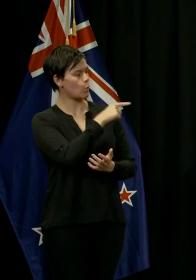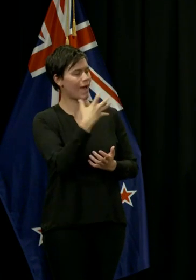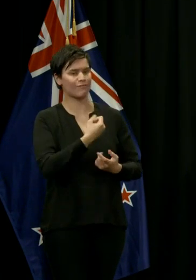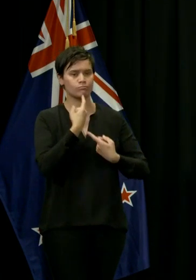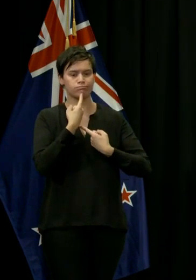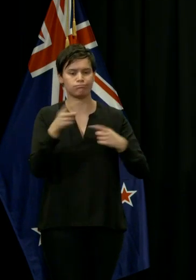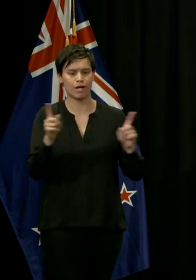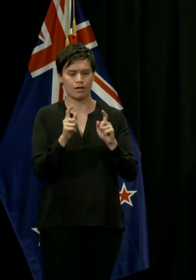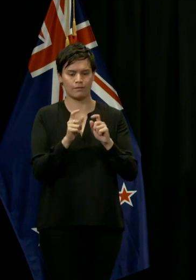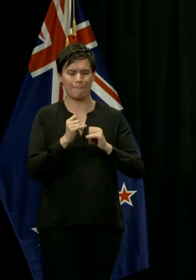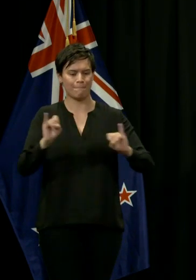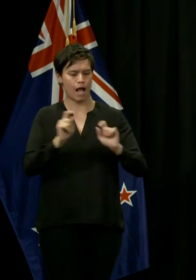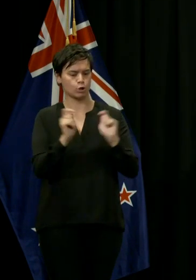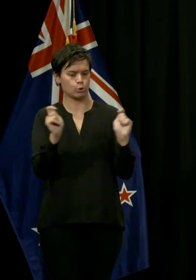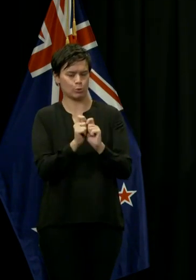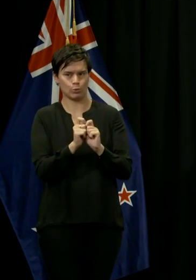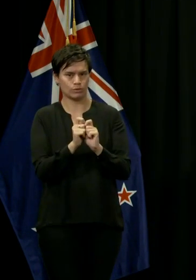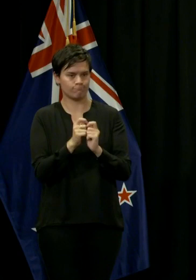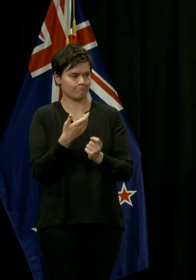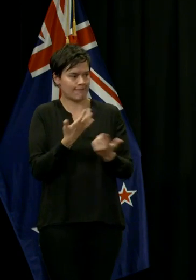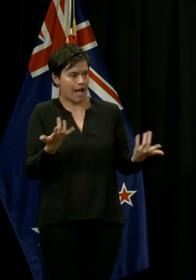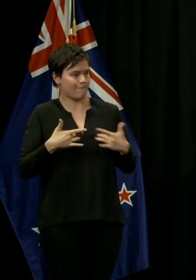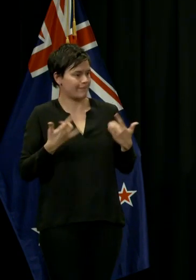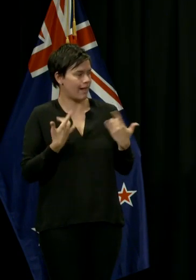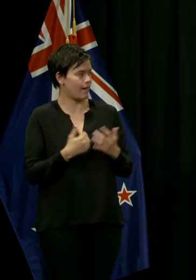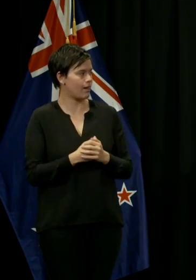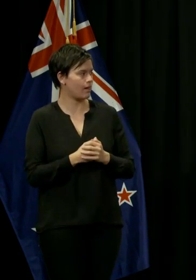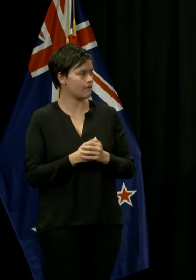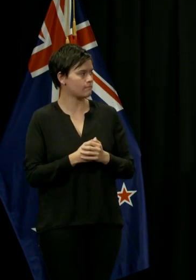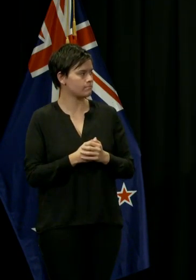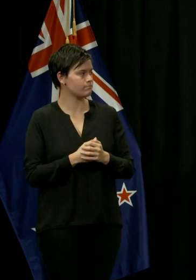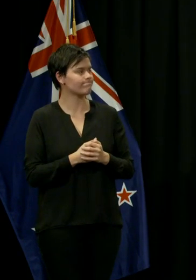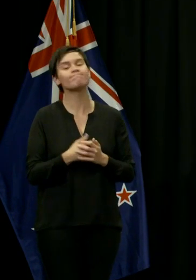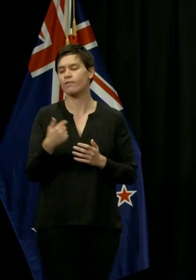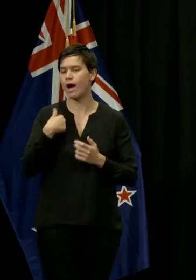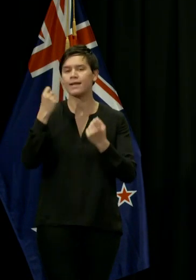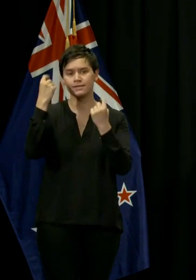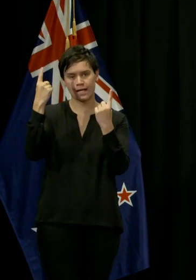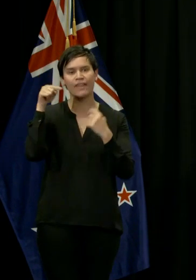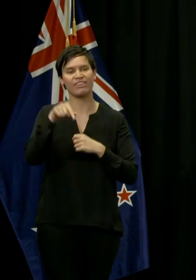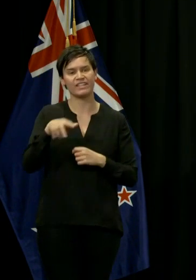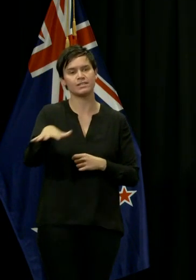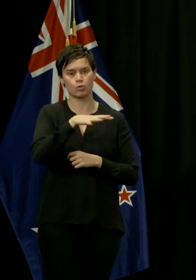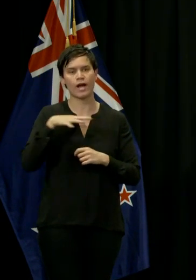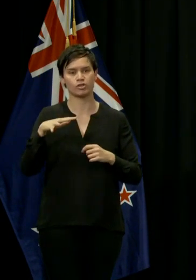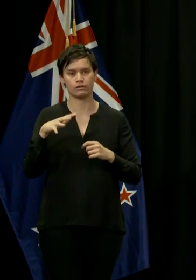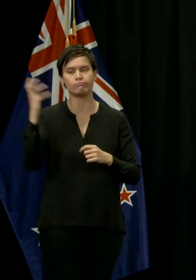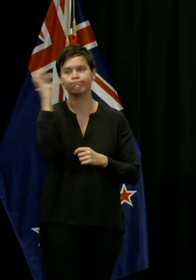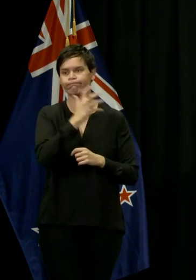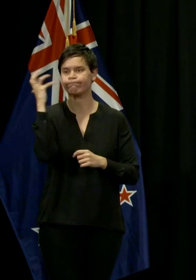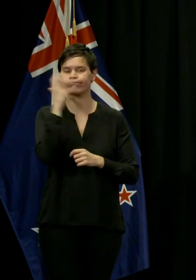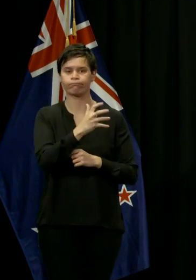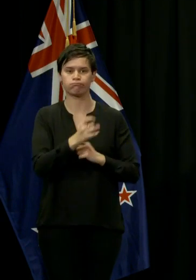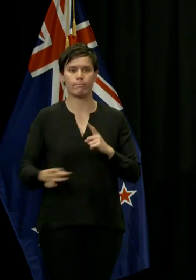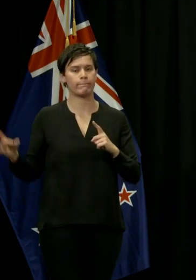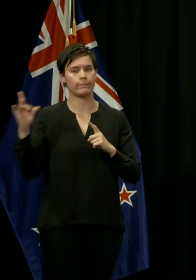news? I have a very keen sense of the magnitude of this moment in New Zealand's history. And we